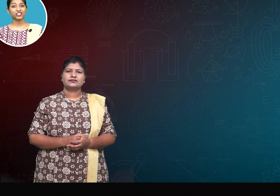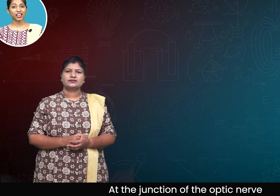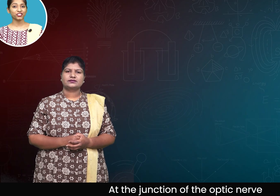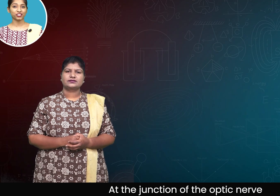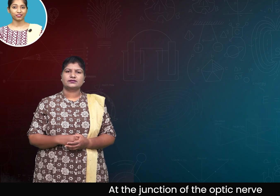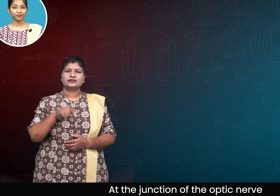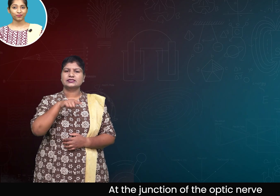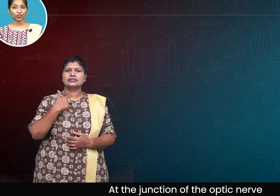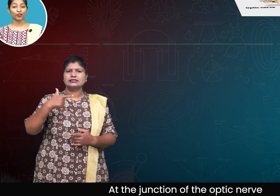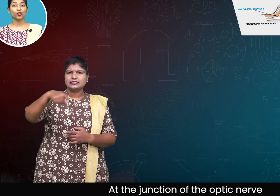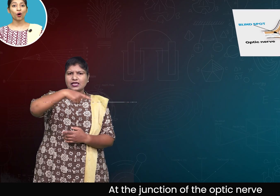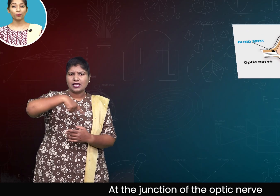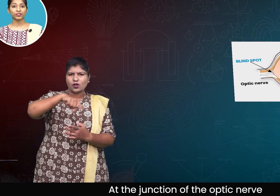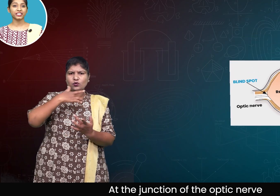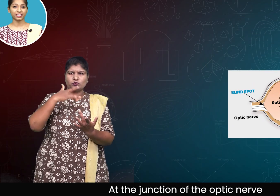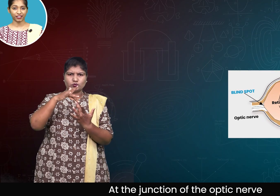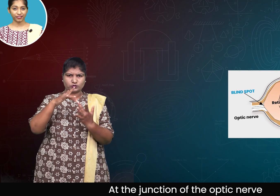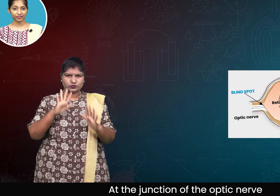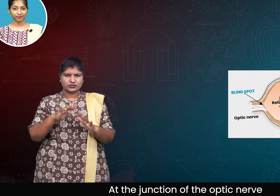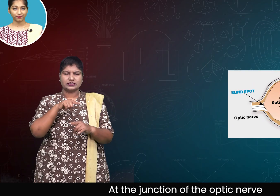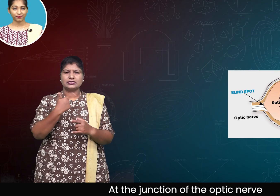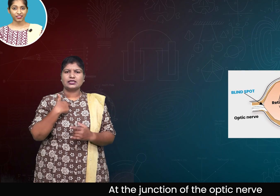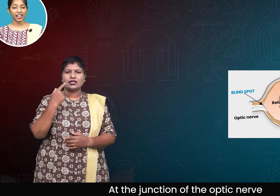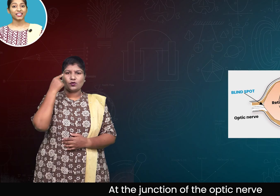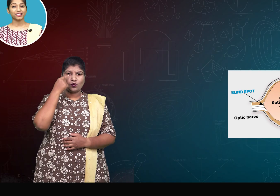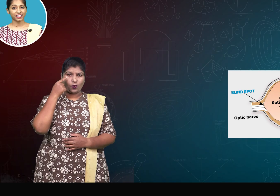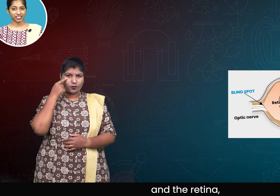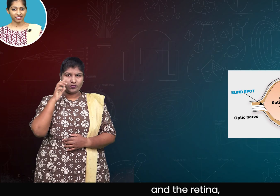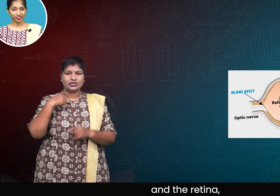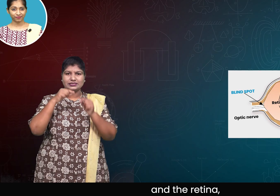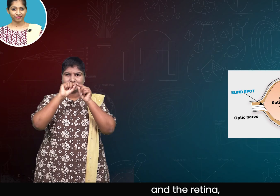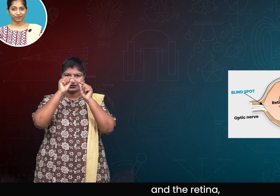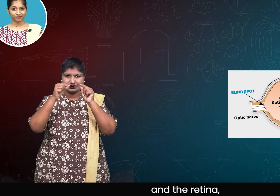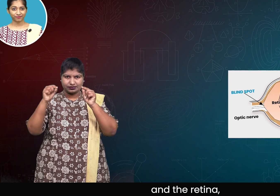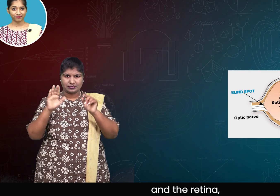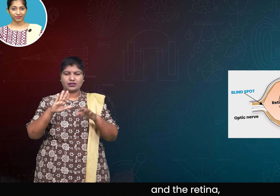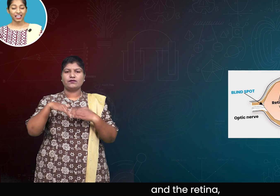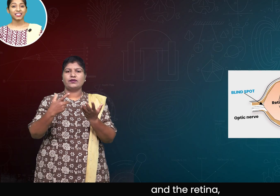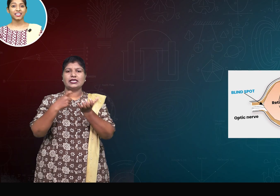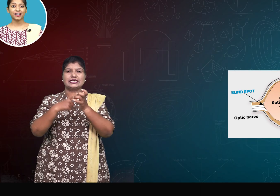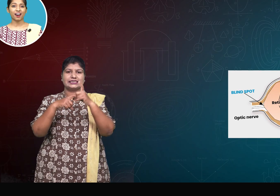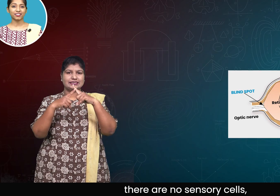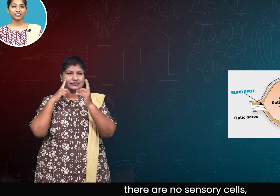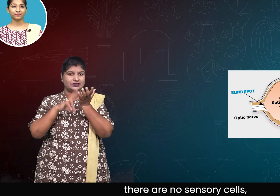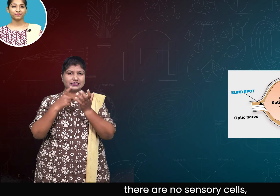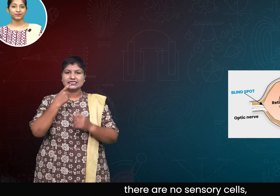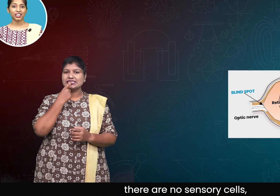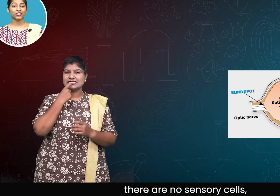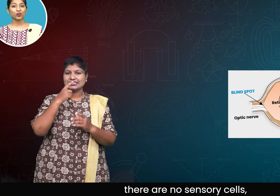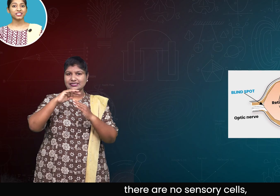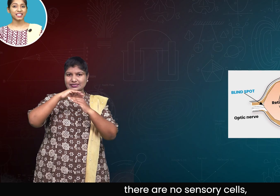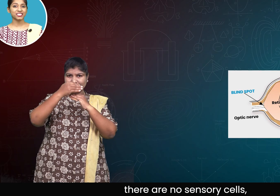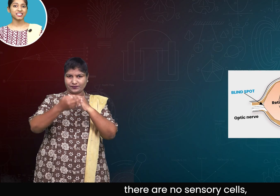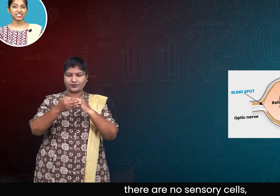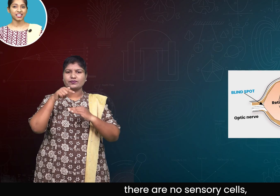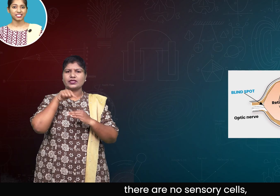At the junction of the optic nerve and the retina, there are